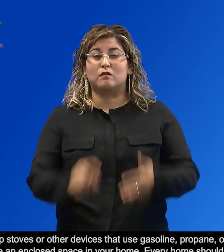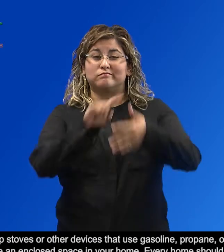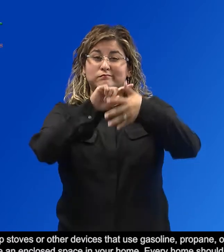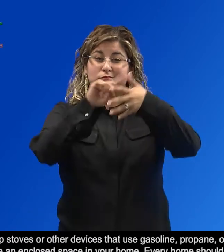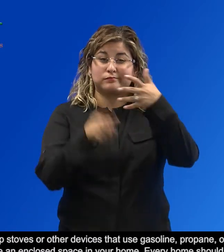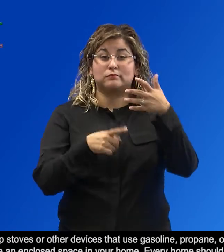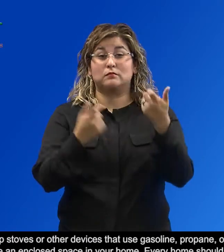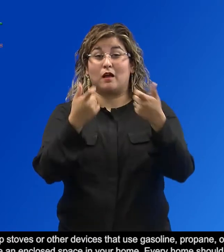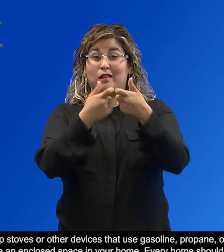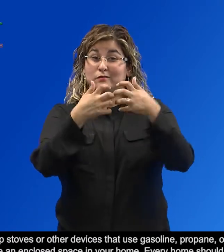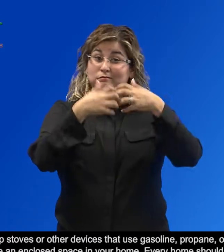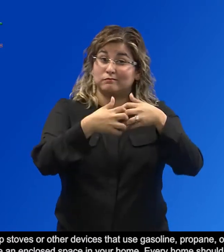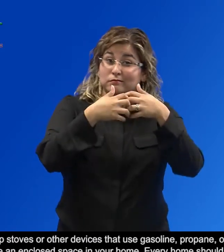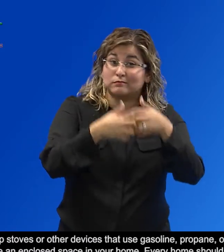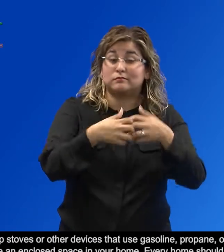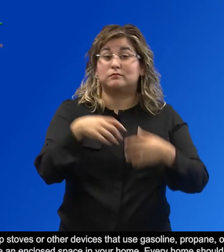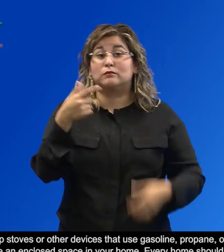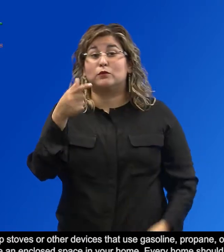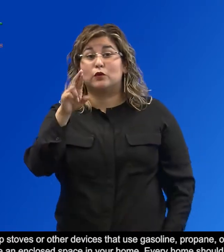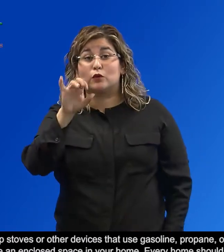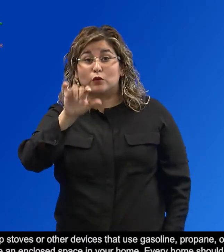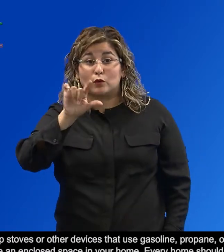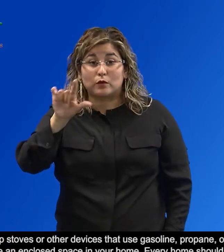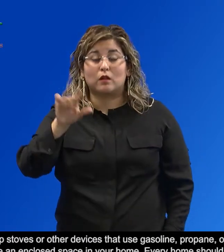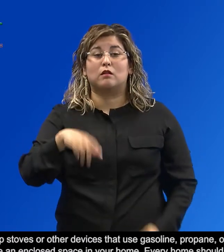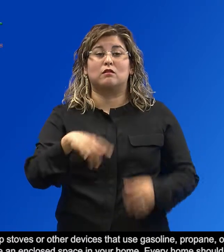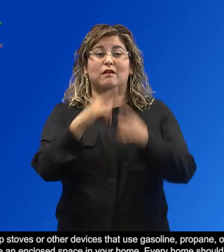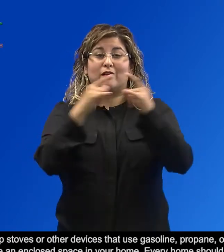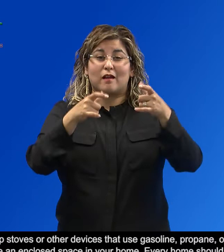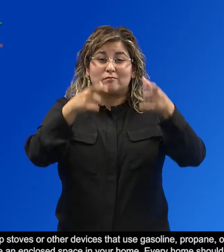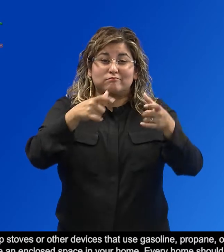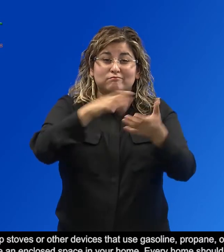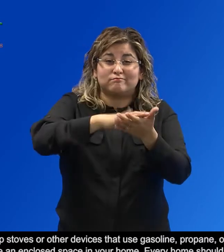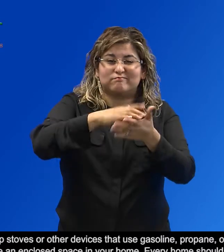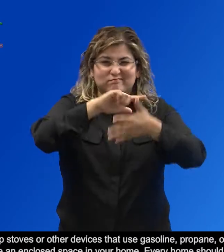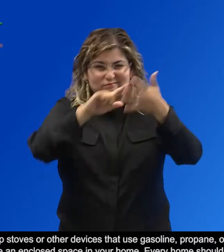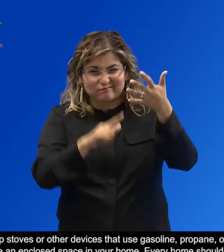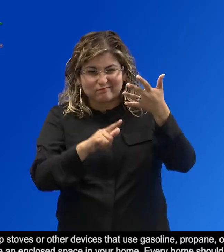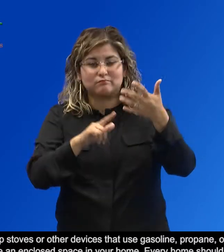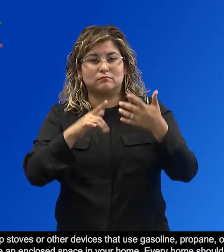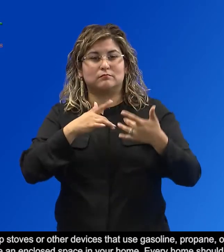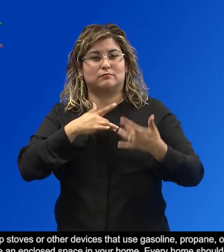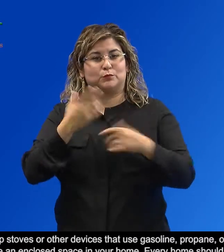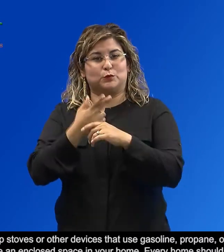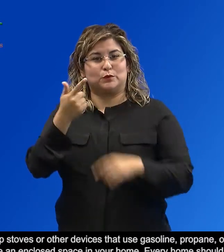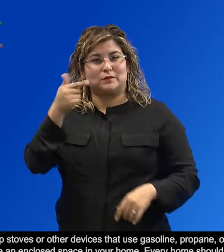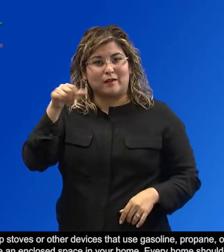Generators, grills, camp stoves, or other devices that use gasoline, propane, or natural gas should never